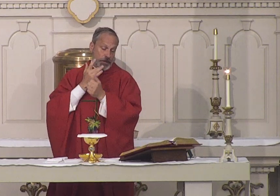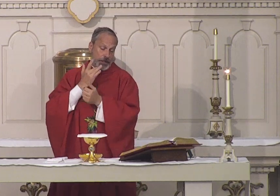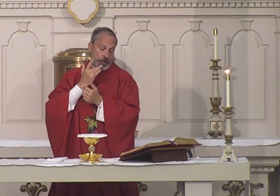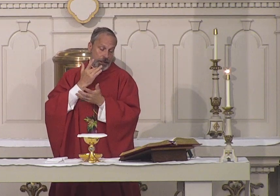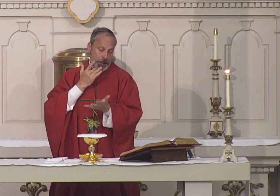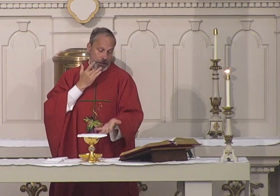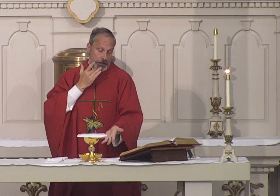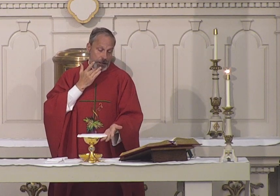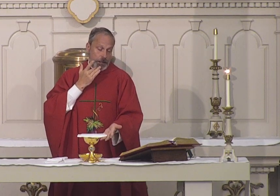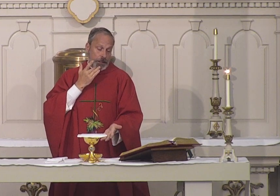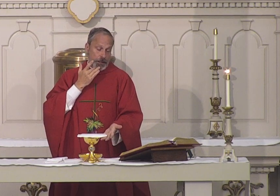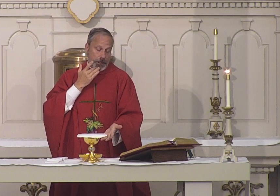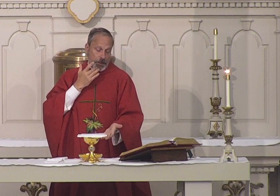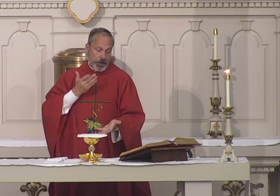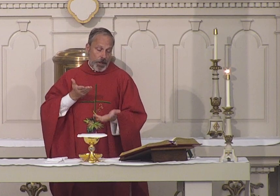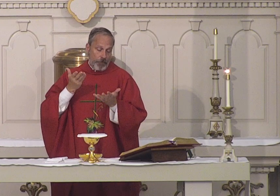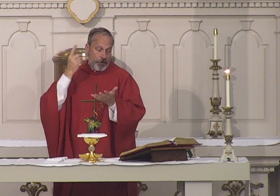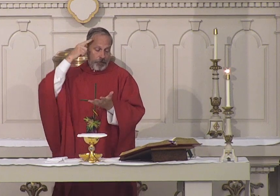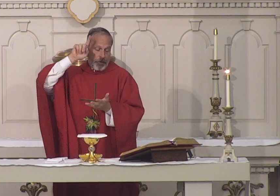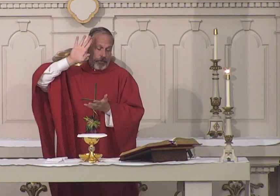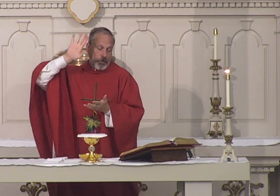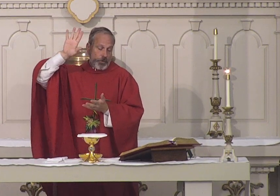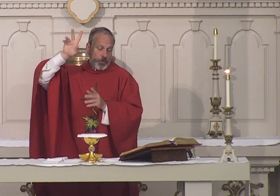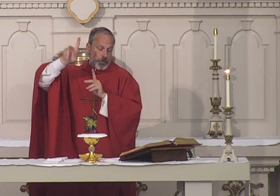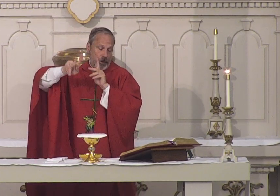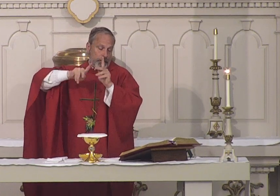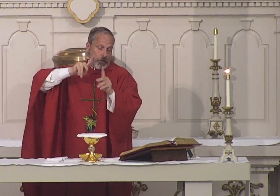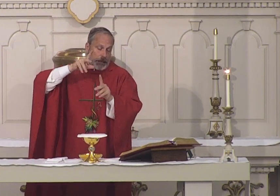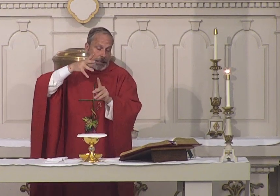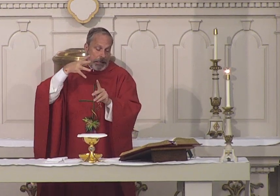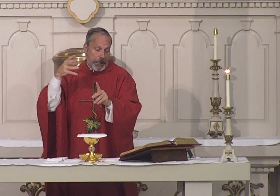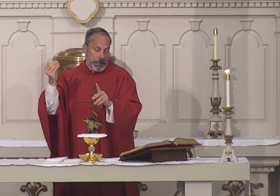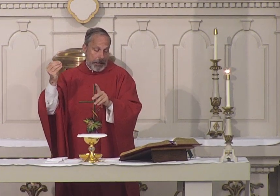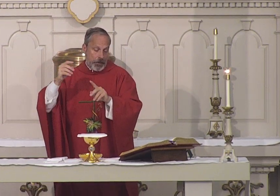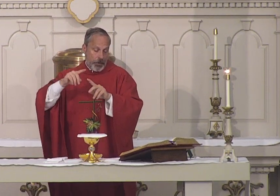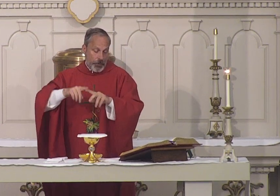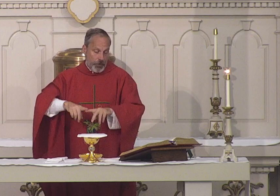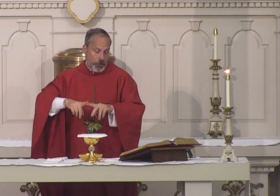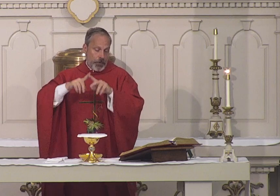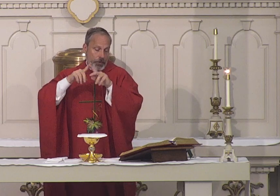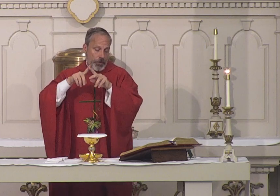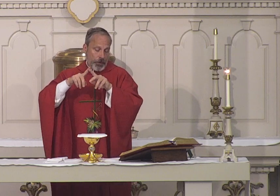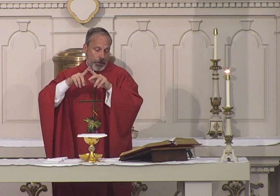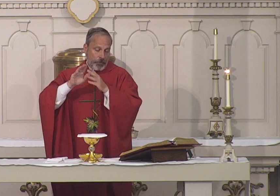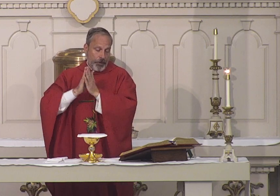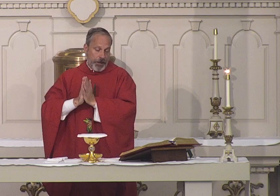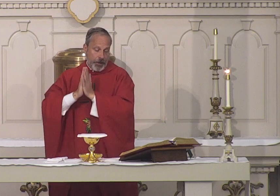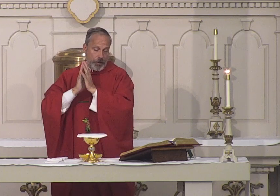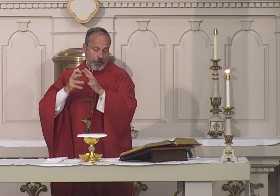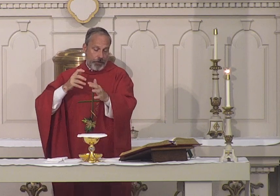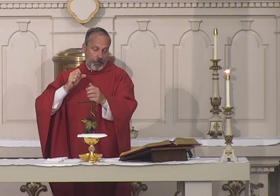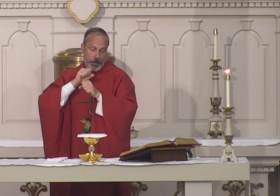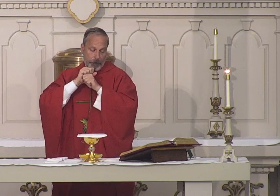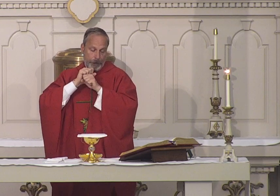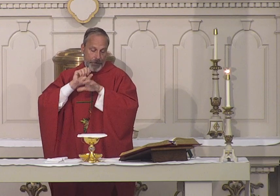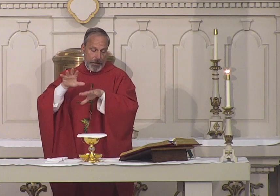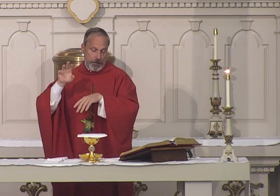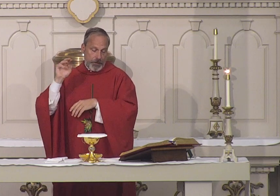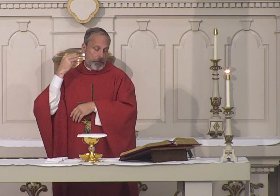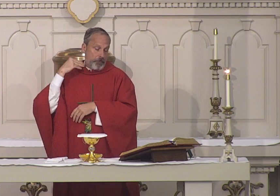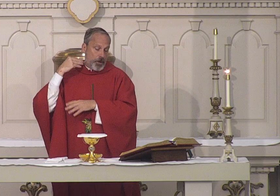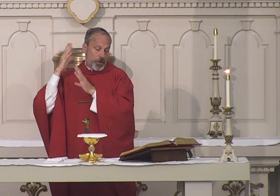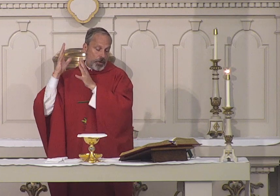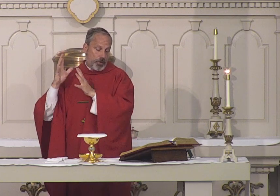Look with favor, Almighty God, on the offerings of your people, and through the intercession of